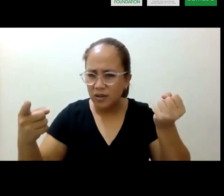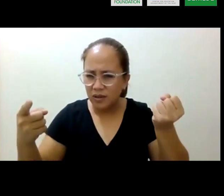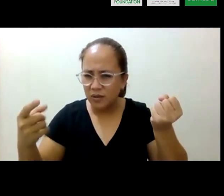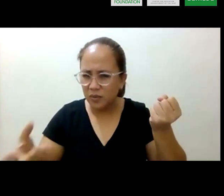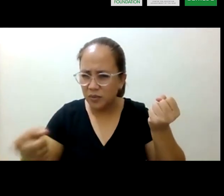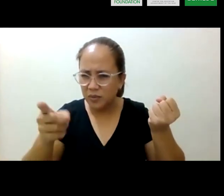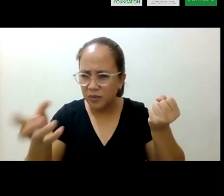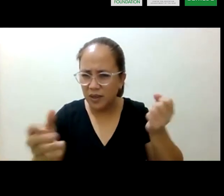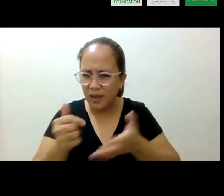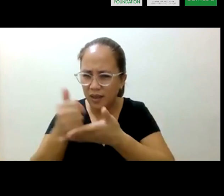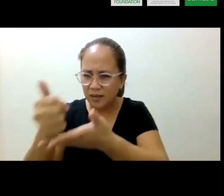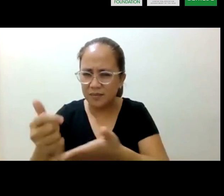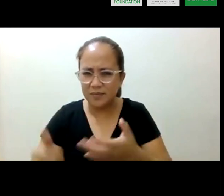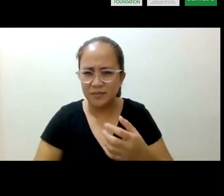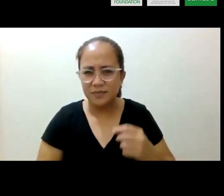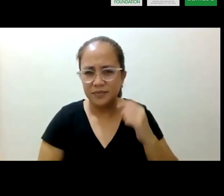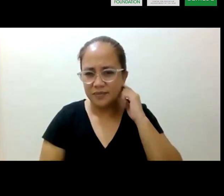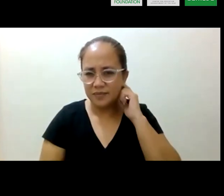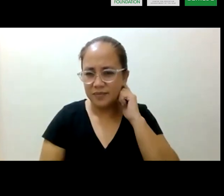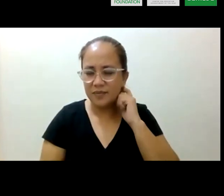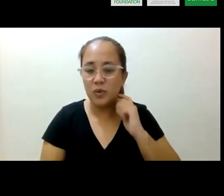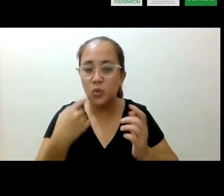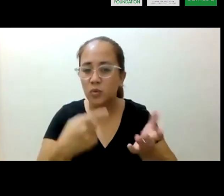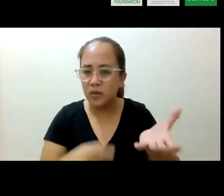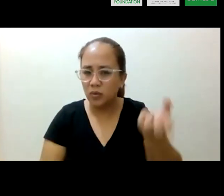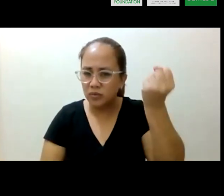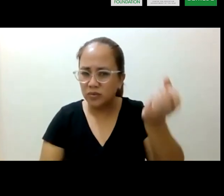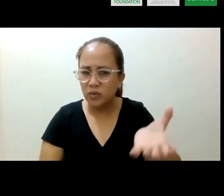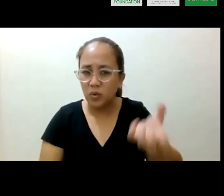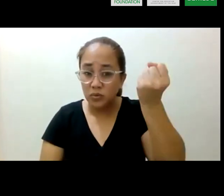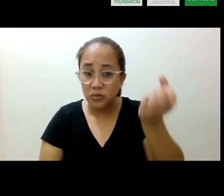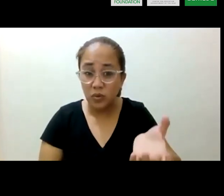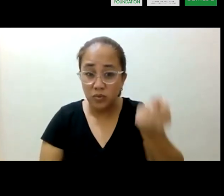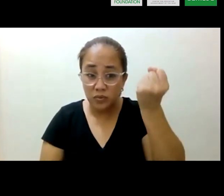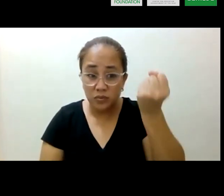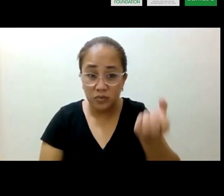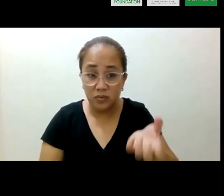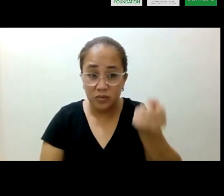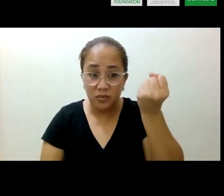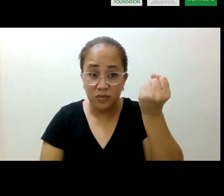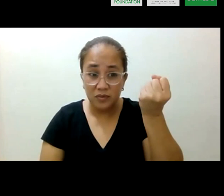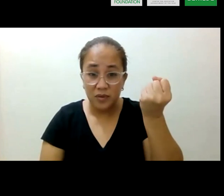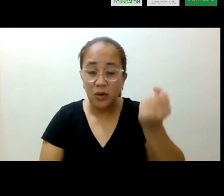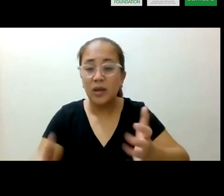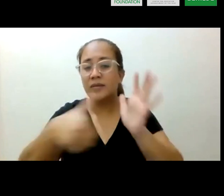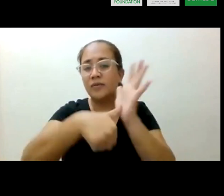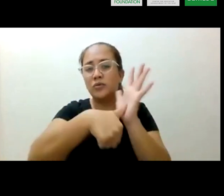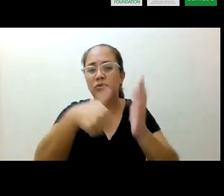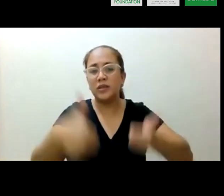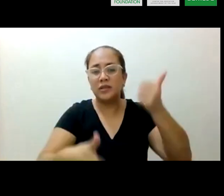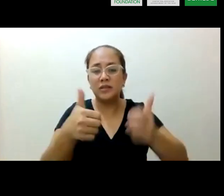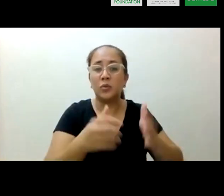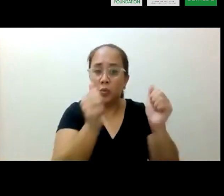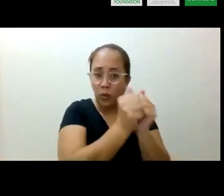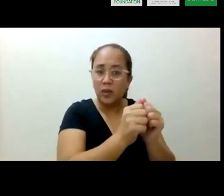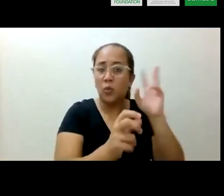Disagree. prefers you. Jasmine says on her own. Okay. All right, vote time.